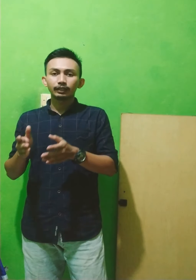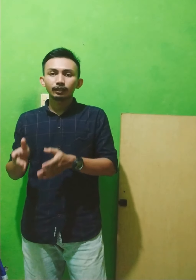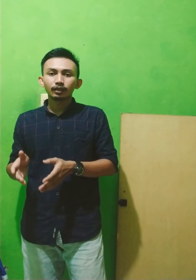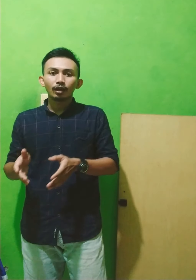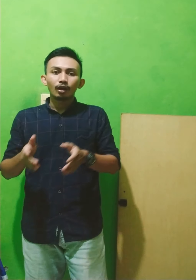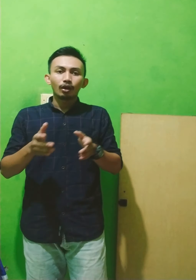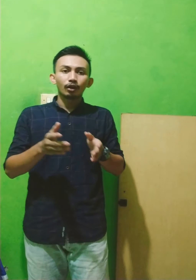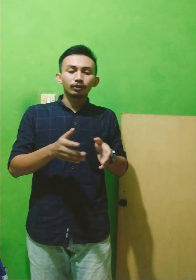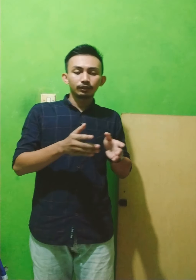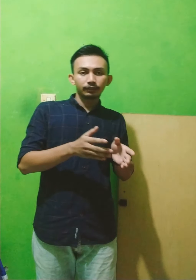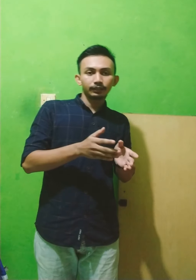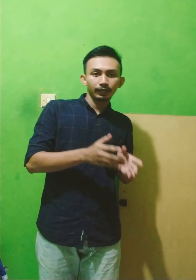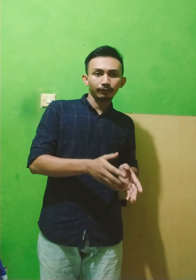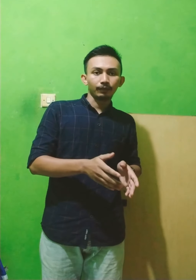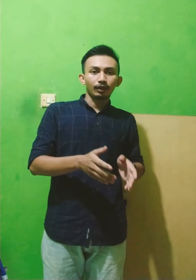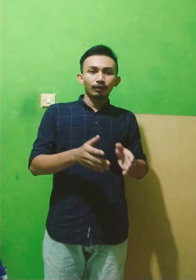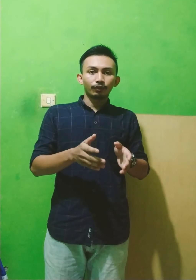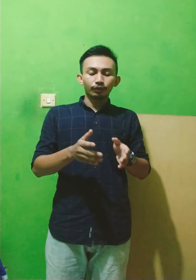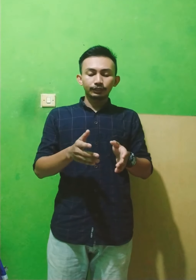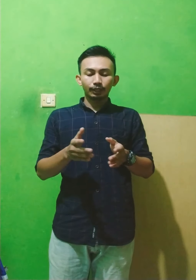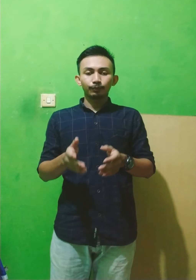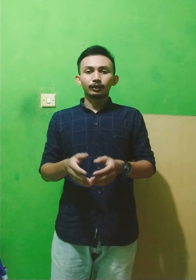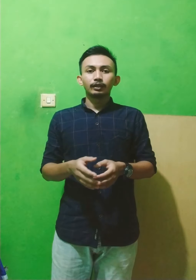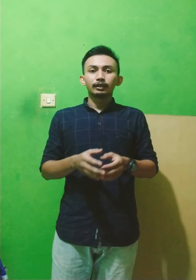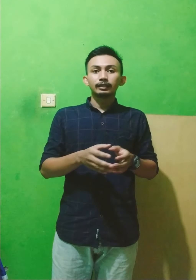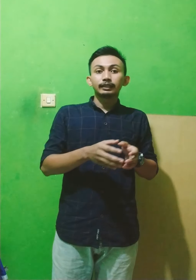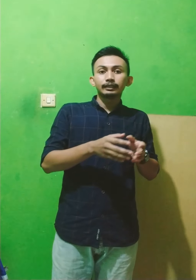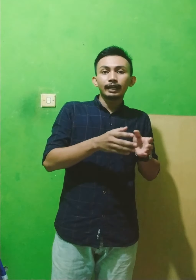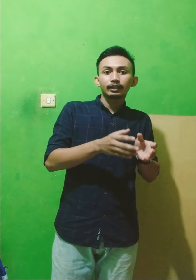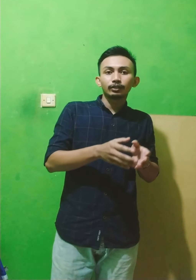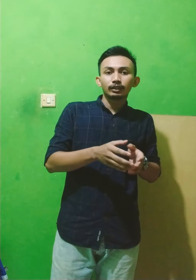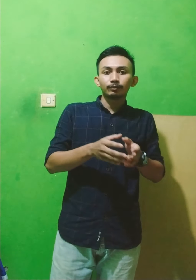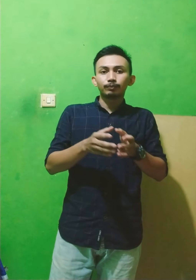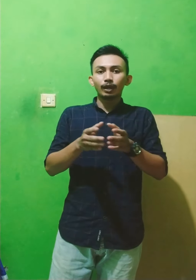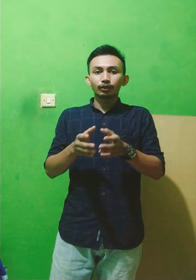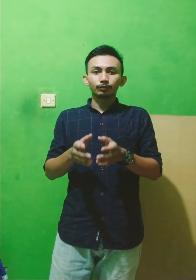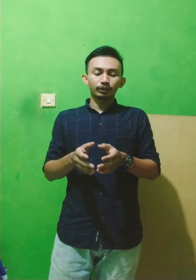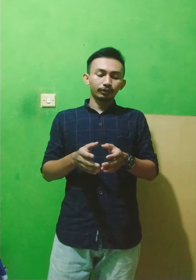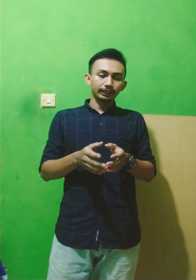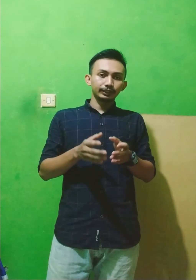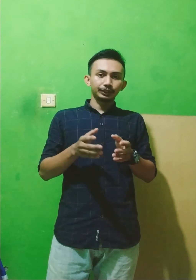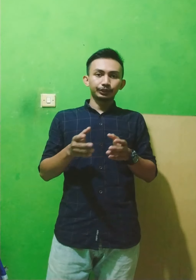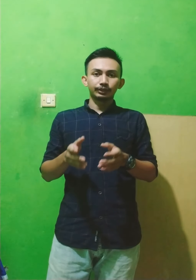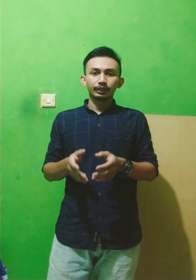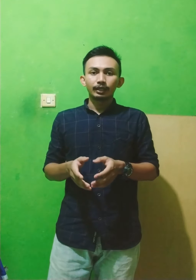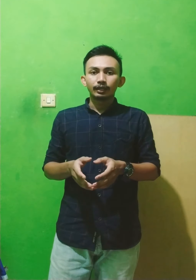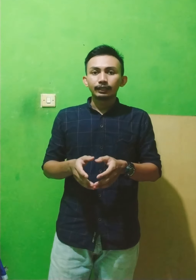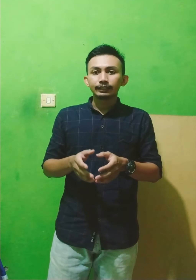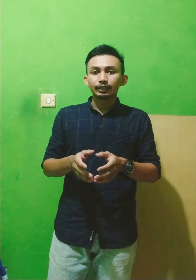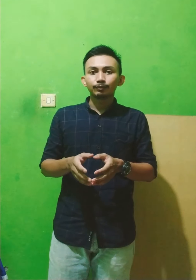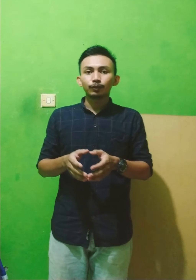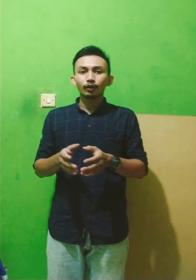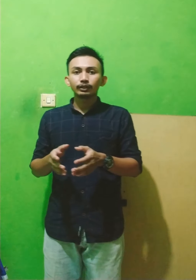vehicle or theme. For example, an anecdote about Margaret Thatcher is employed to